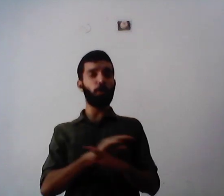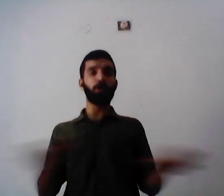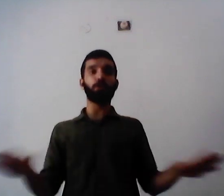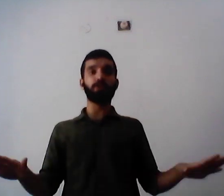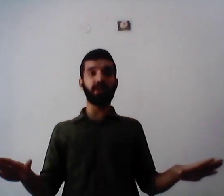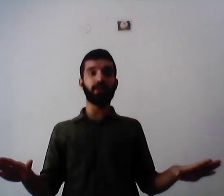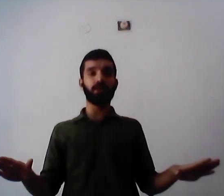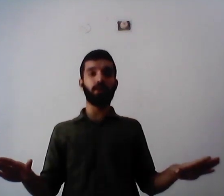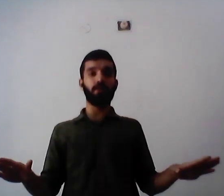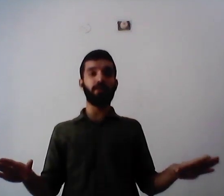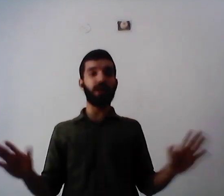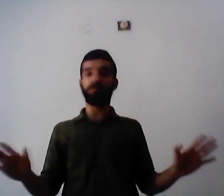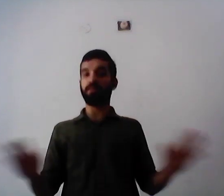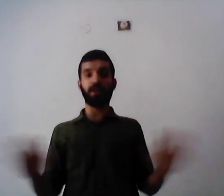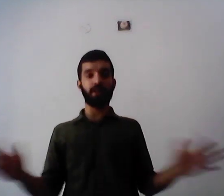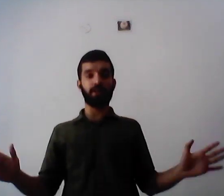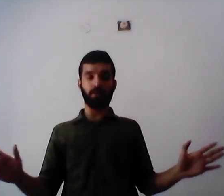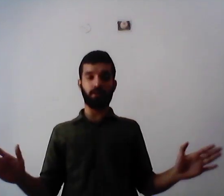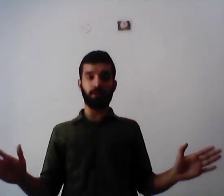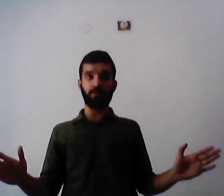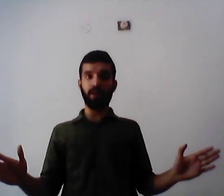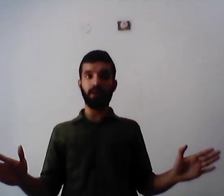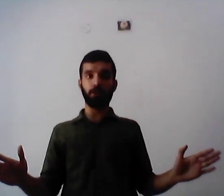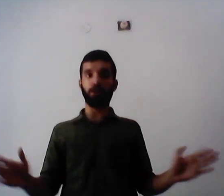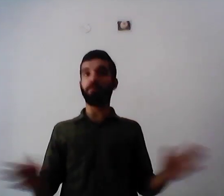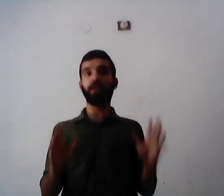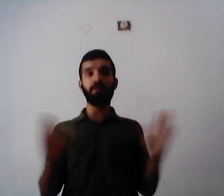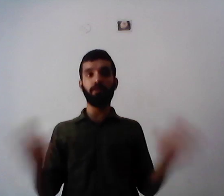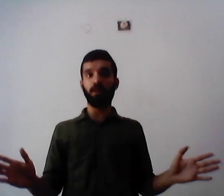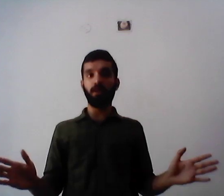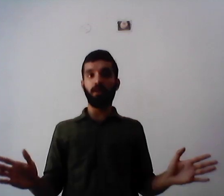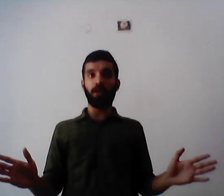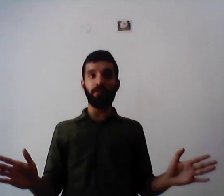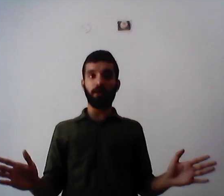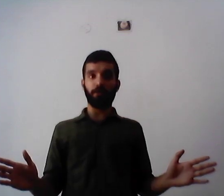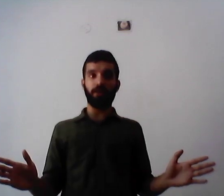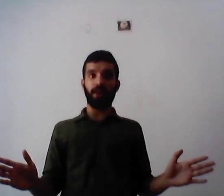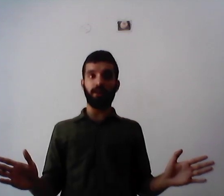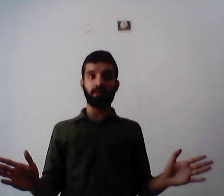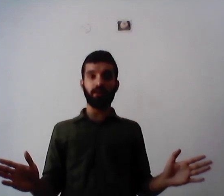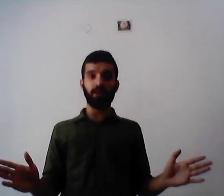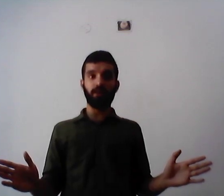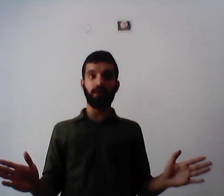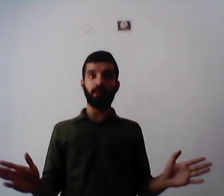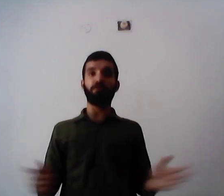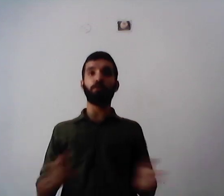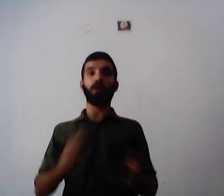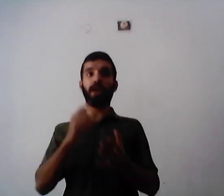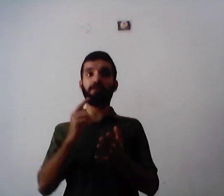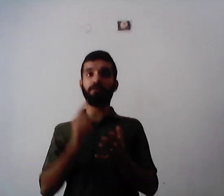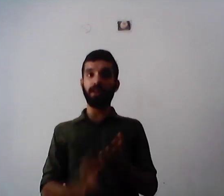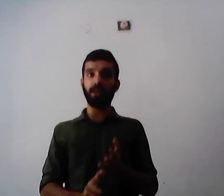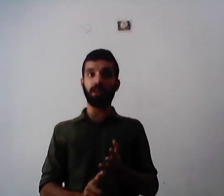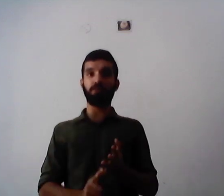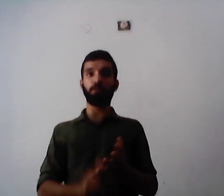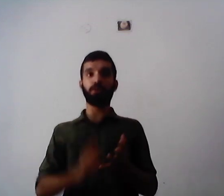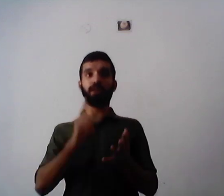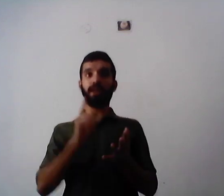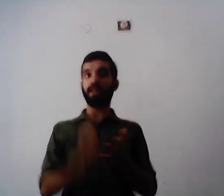those things we have done and dusted, right? You are very aware of that, isn't it? If you have any confusion, any lack